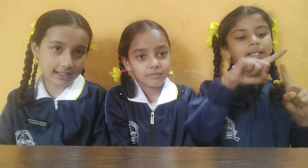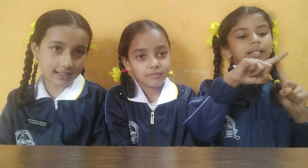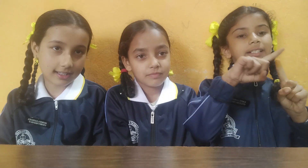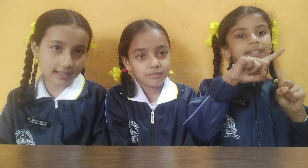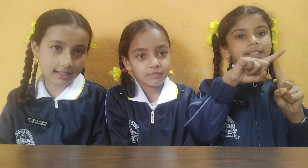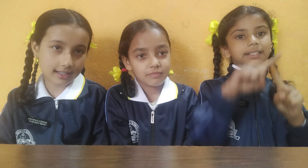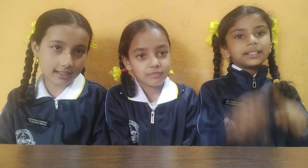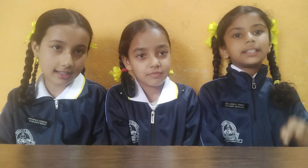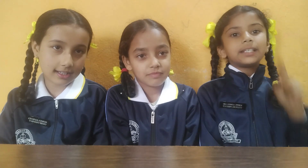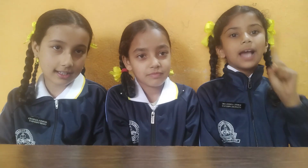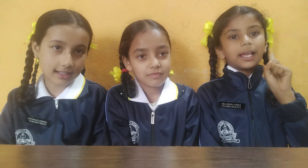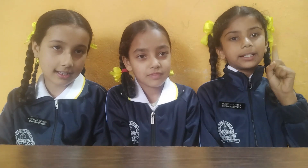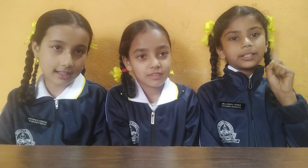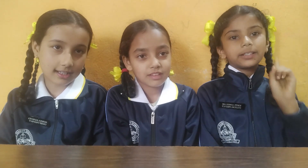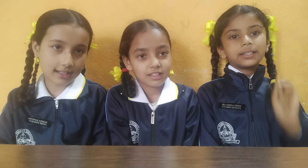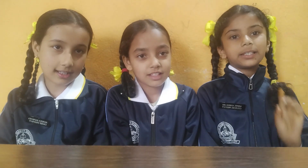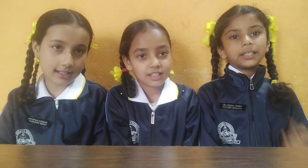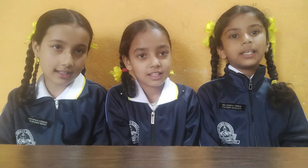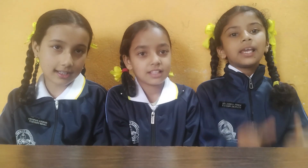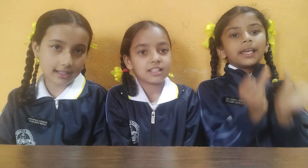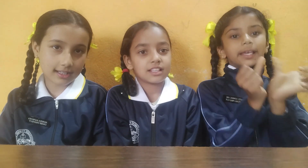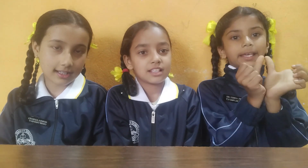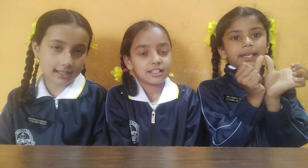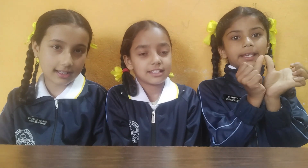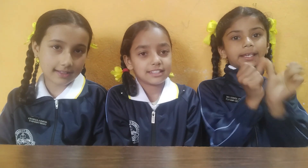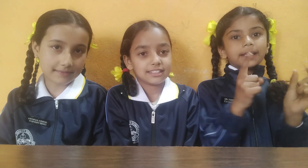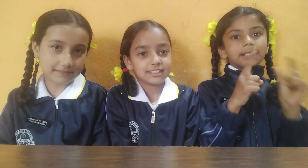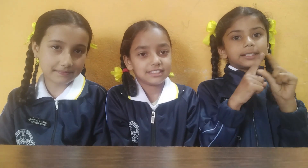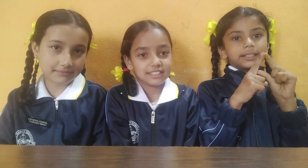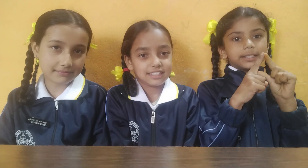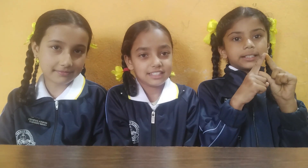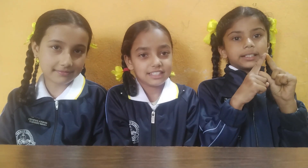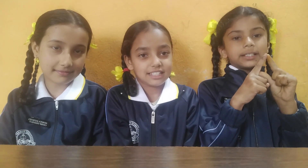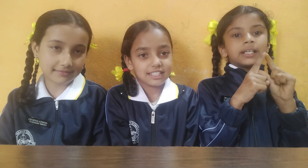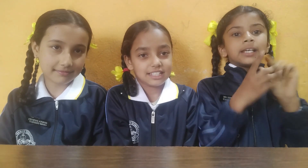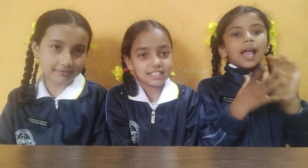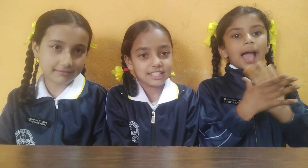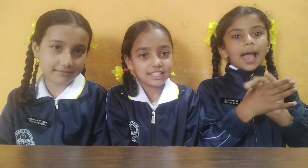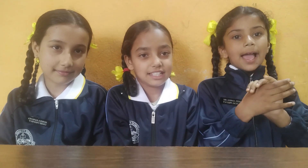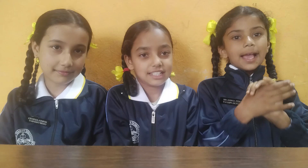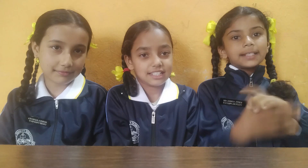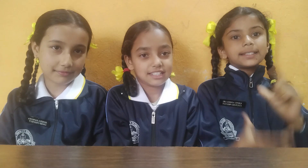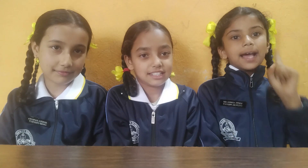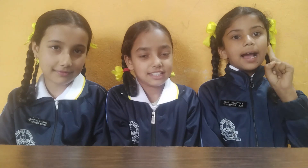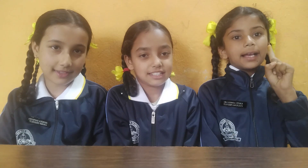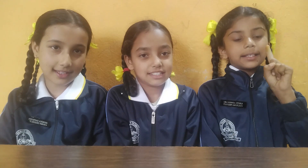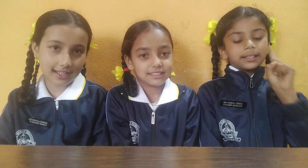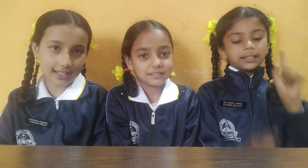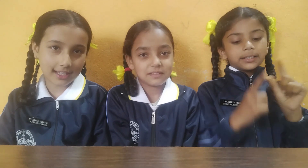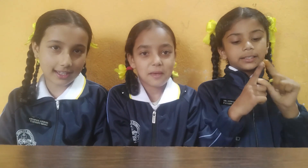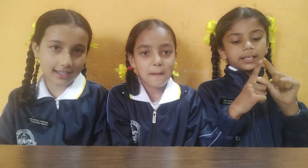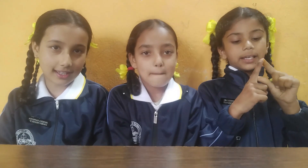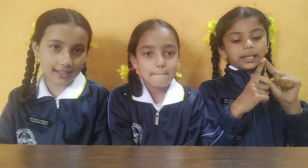only your name i k